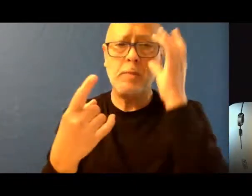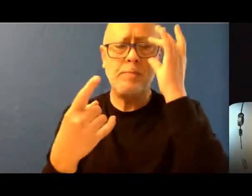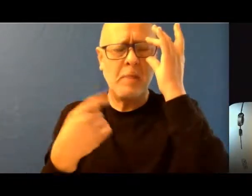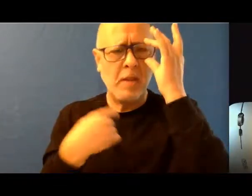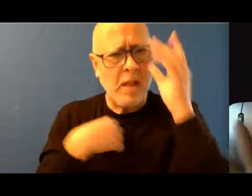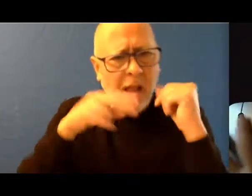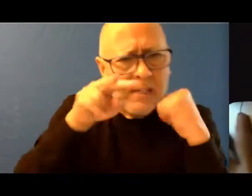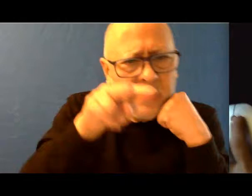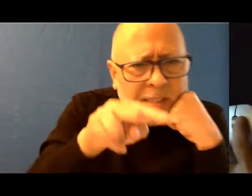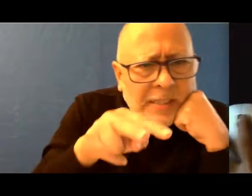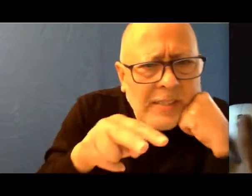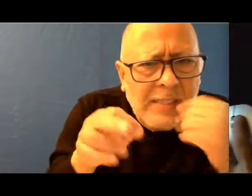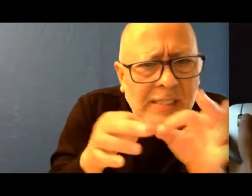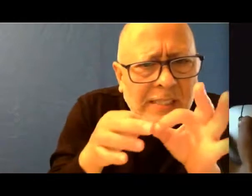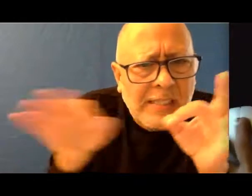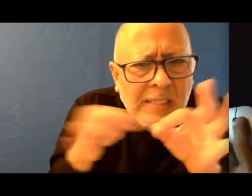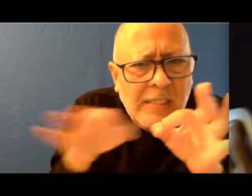says